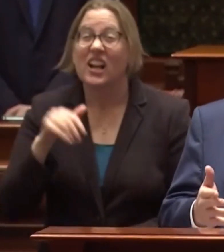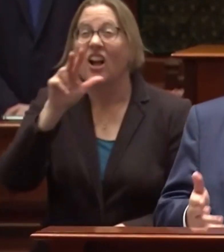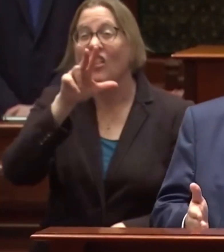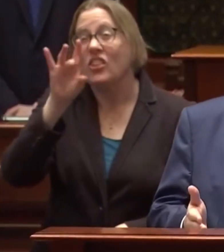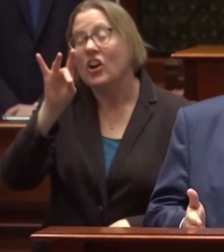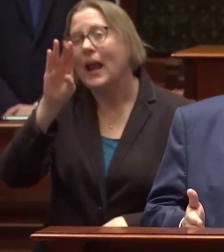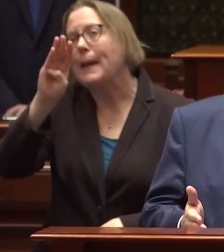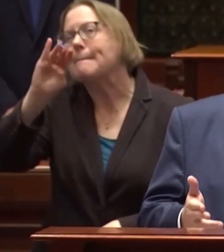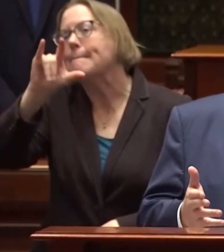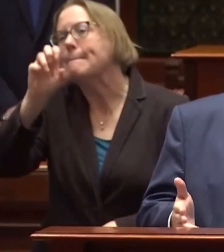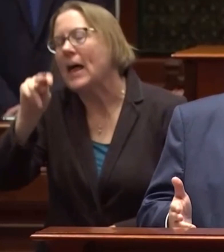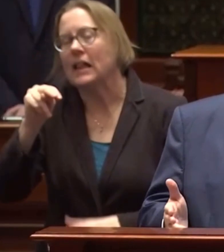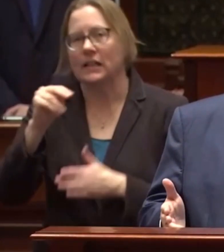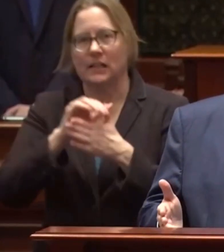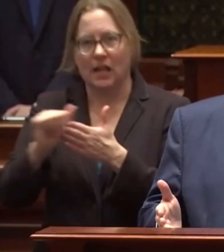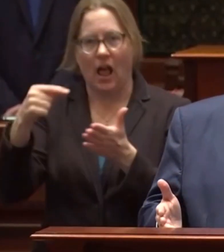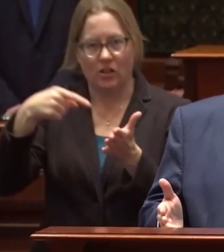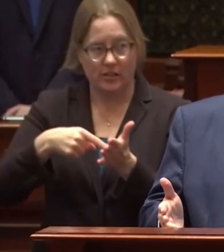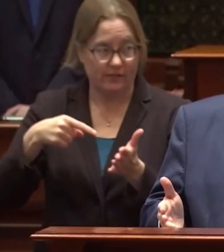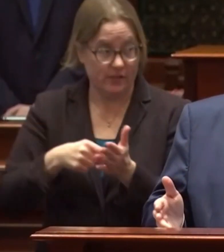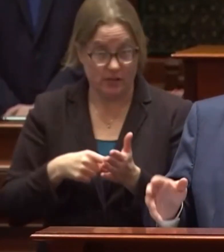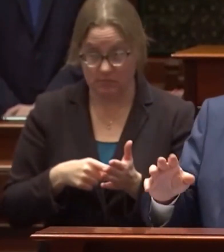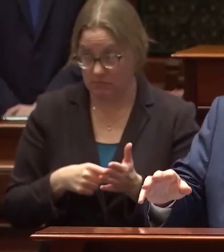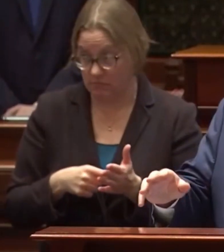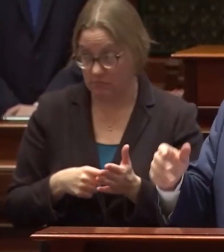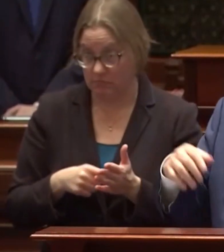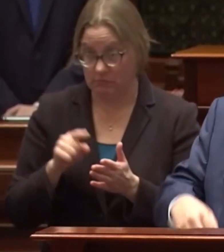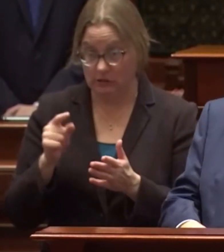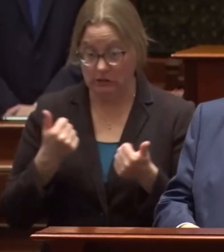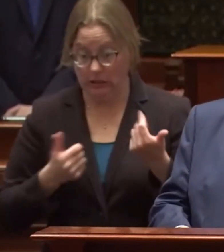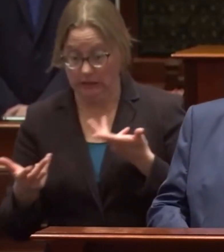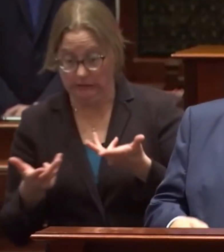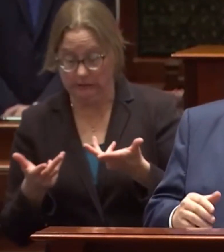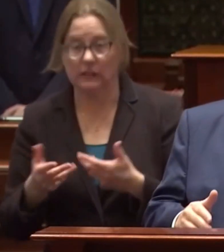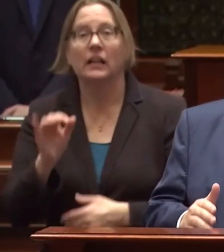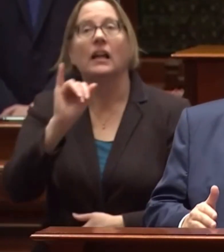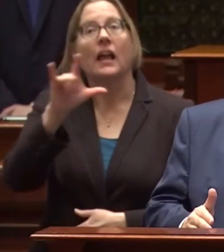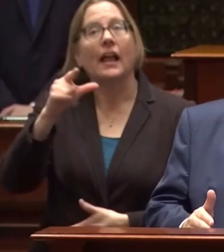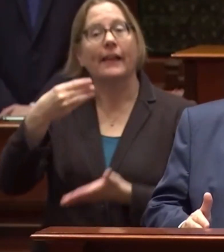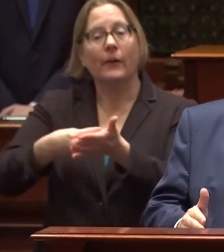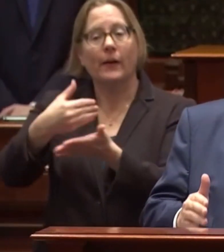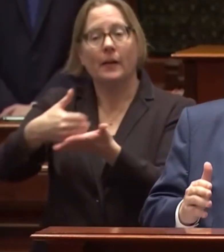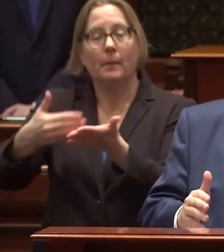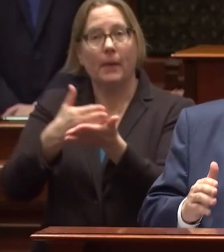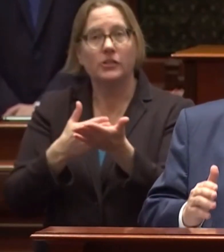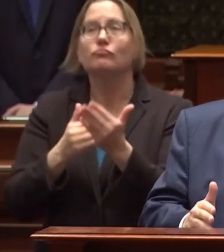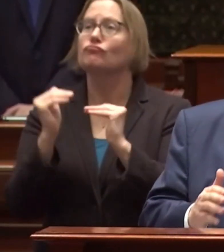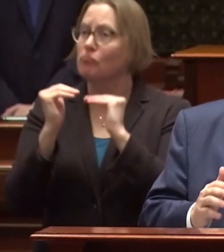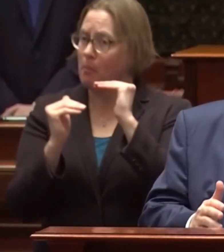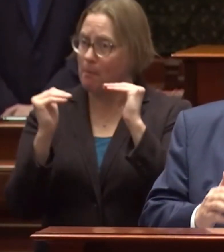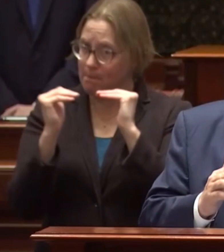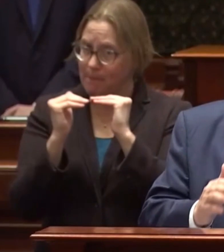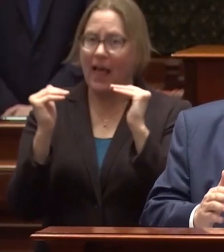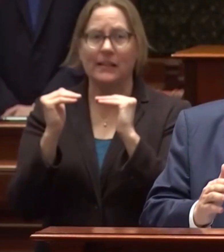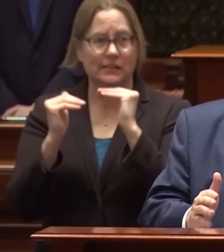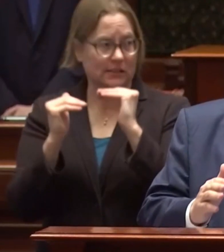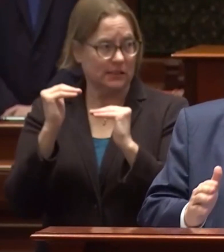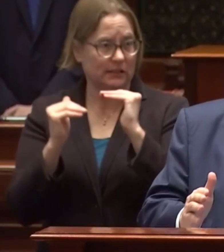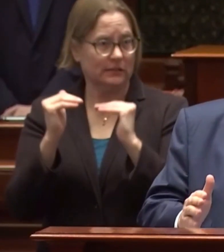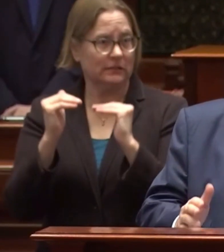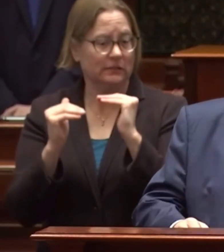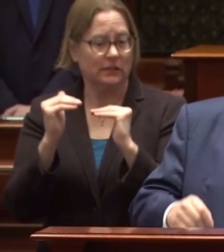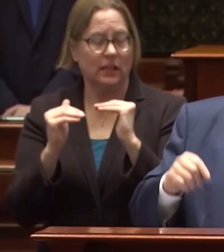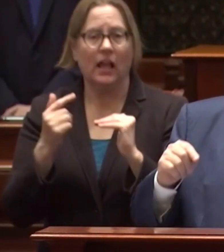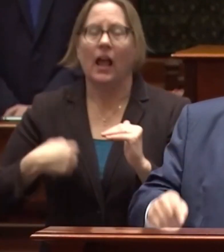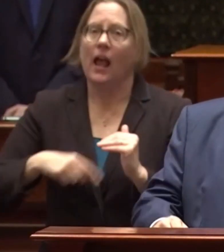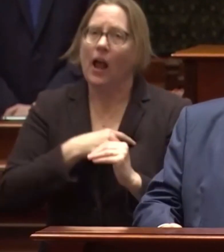billion deficit to contend with. Meanwhile, Illinois' budget is balanced, and it builds upon all of the progress that